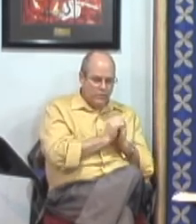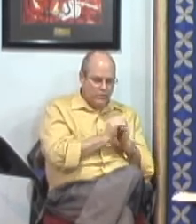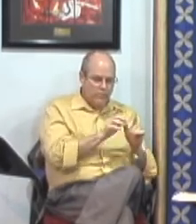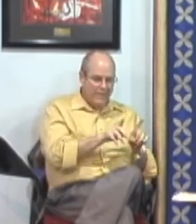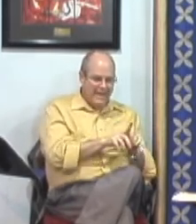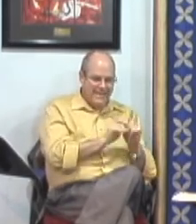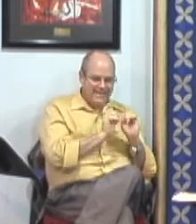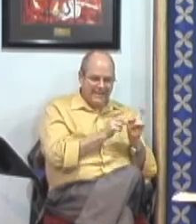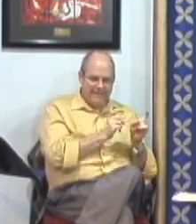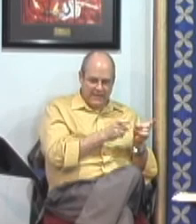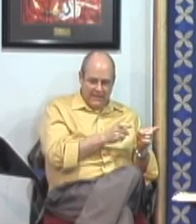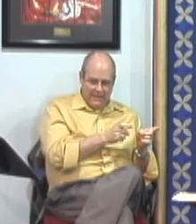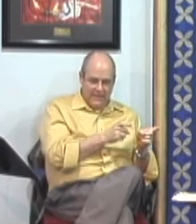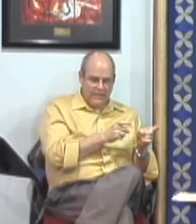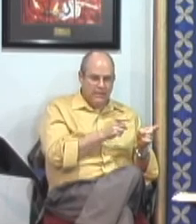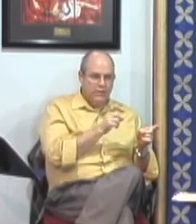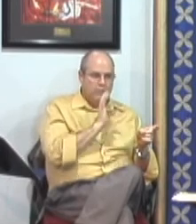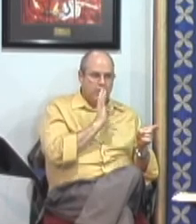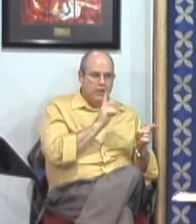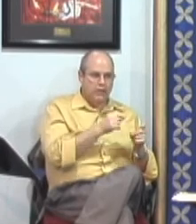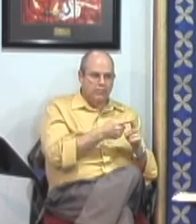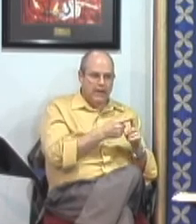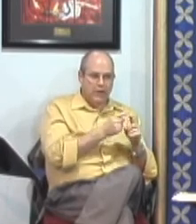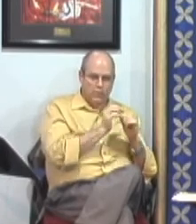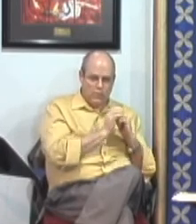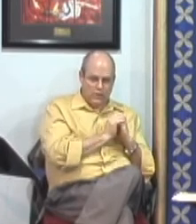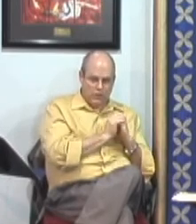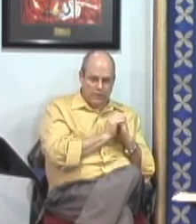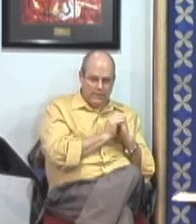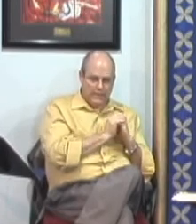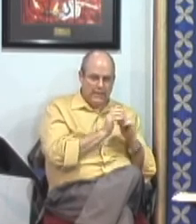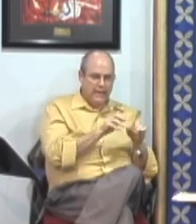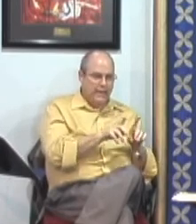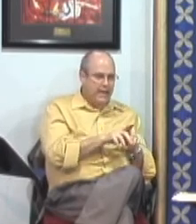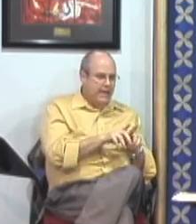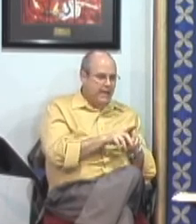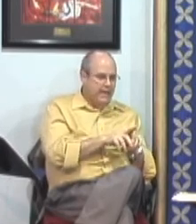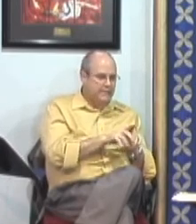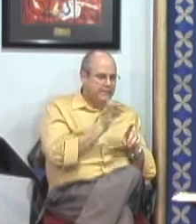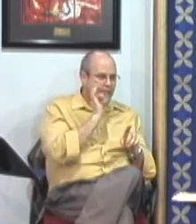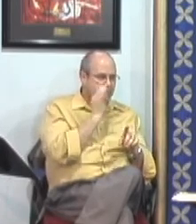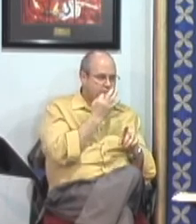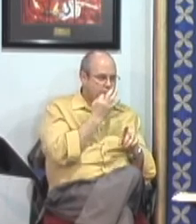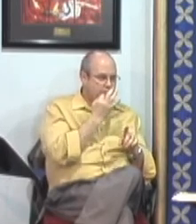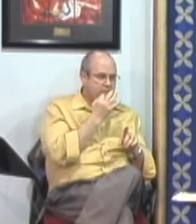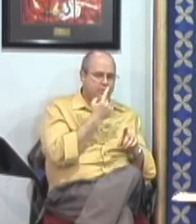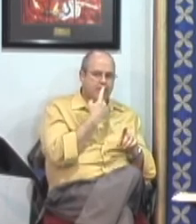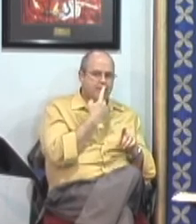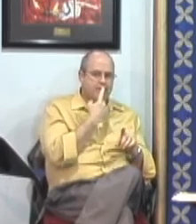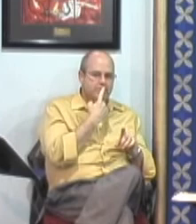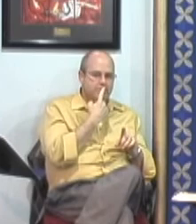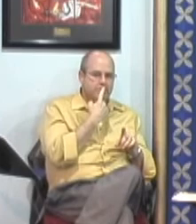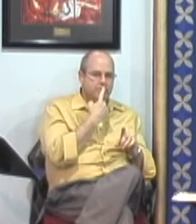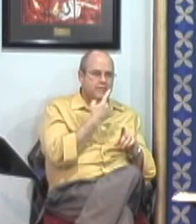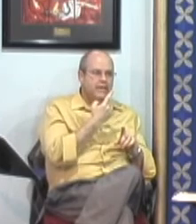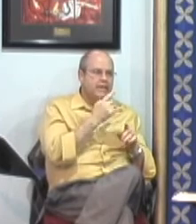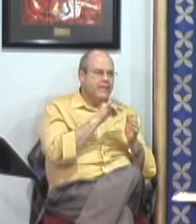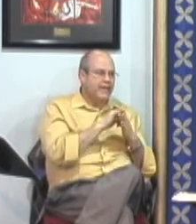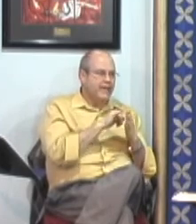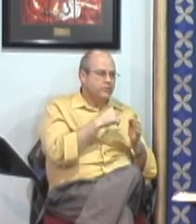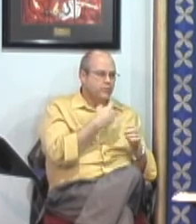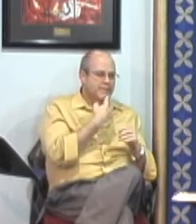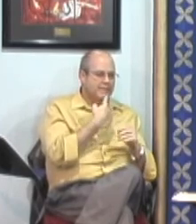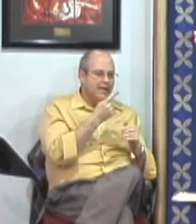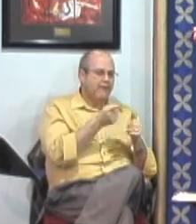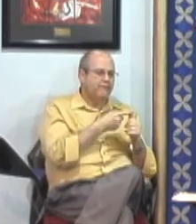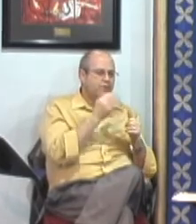as giving. When we speak of worship as the fruit of our lips, we're offering to him the fruit of our lips. That's like we're making